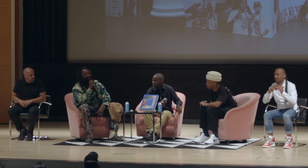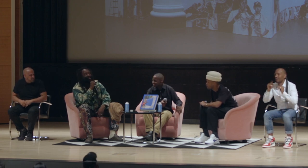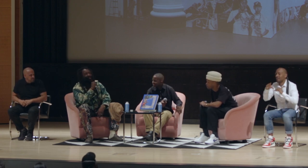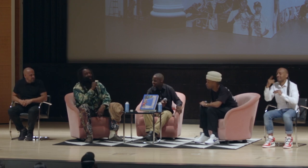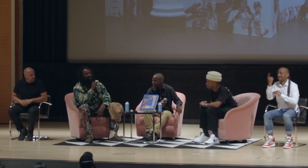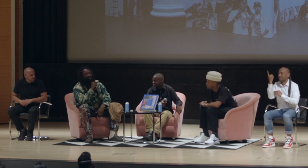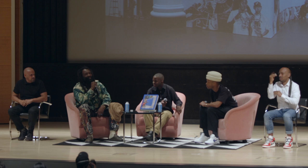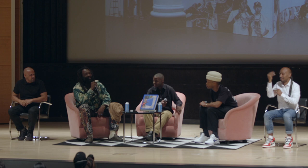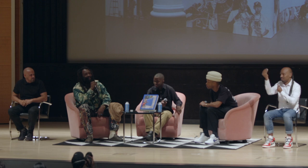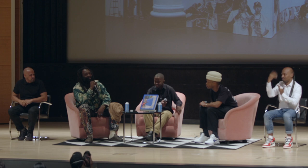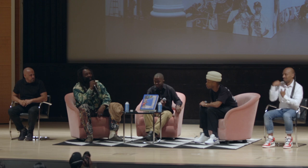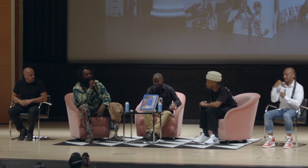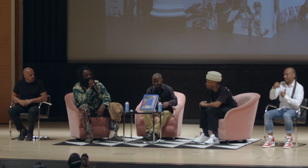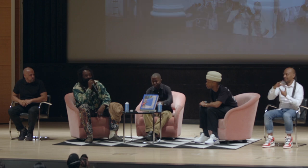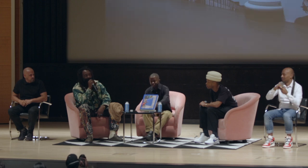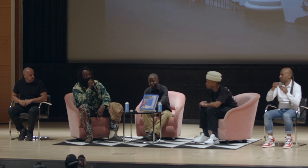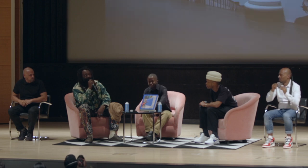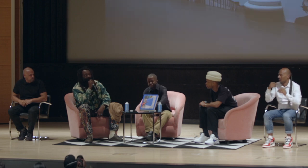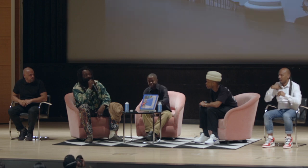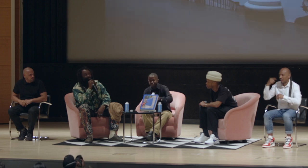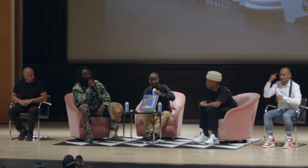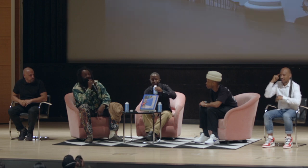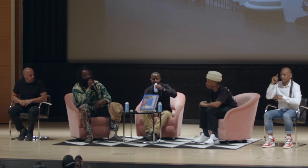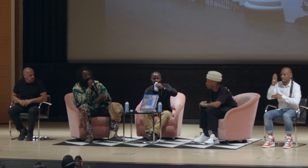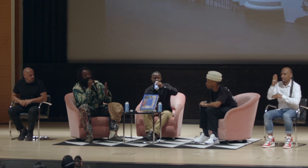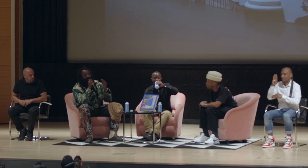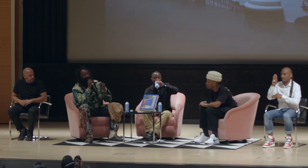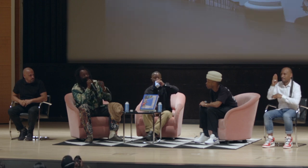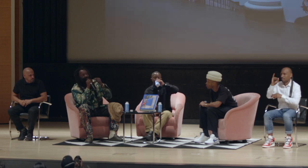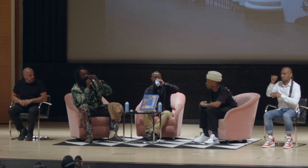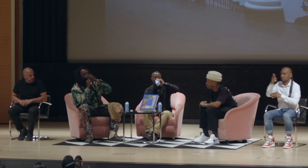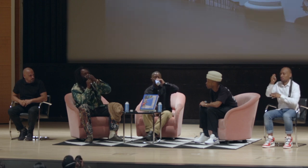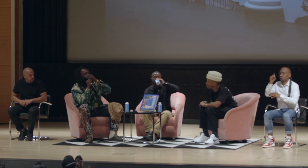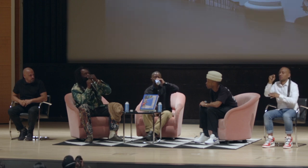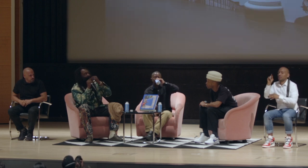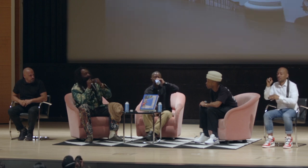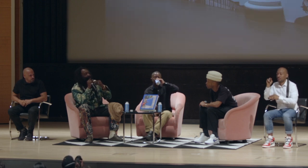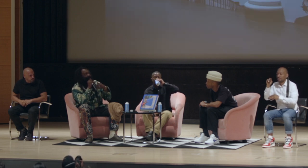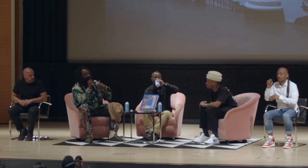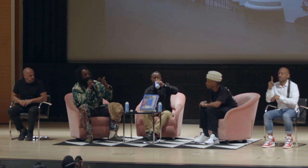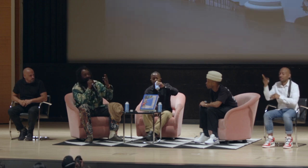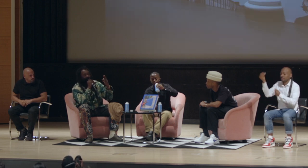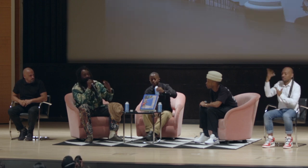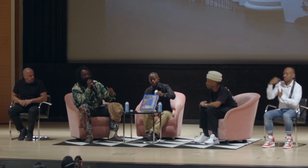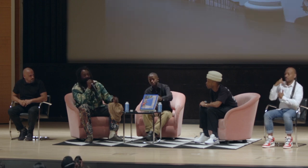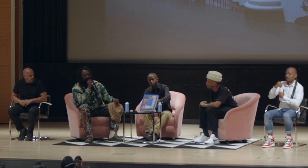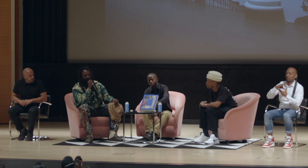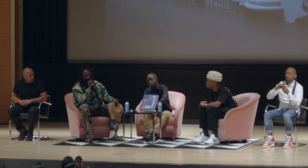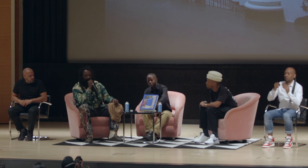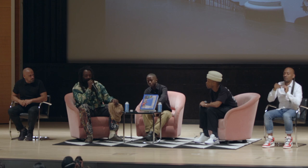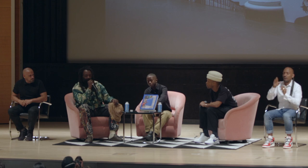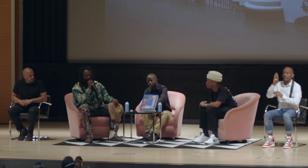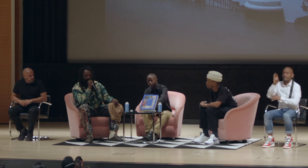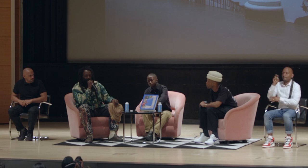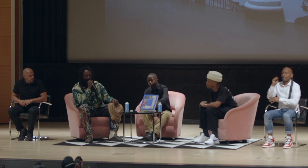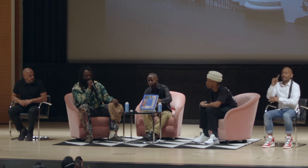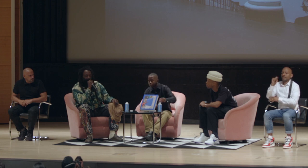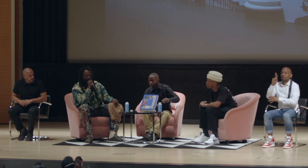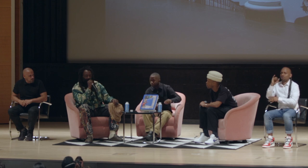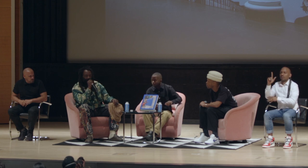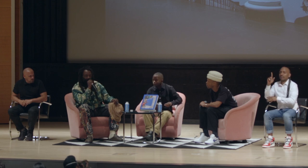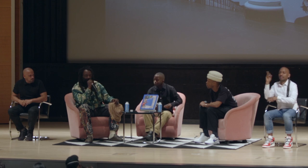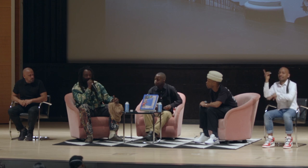story. I think it was Ben Trill. Oh, Justin Saunders told me a story. And it was Ben Trail days, and